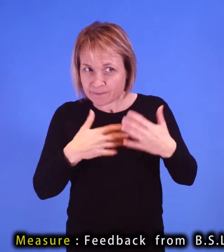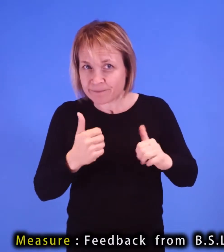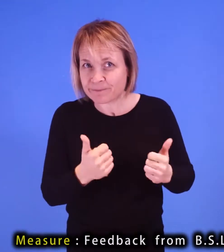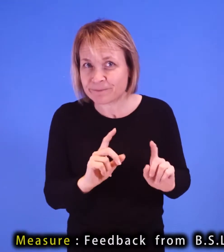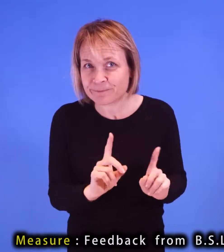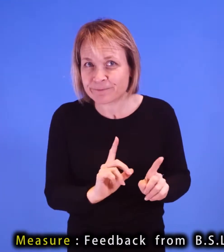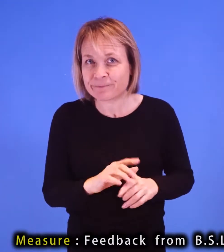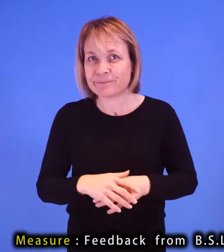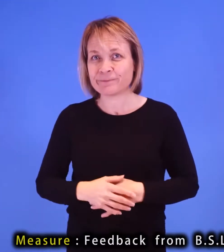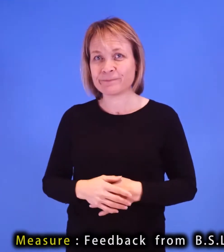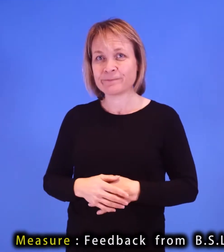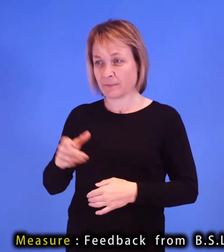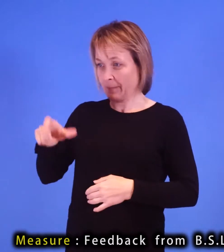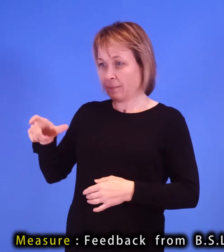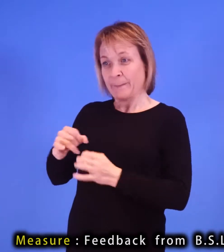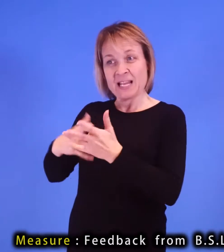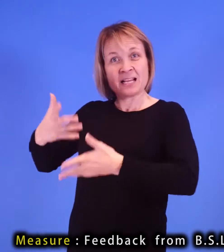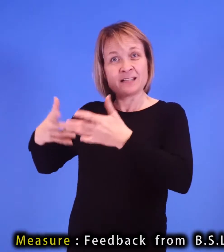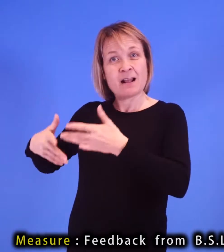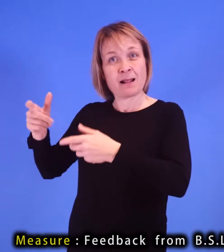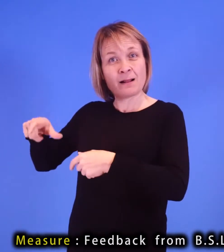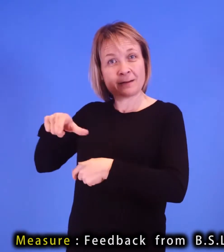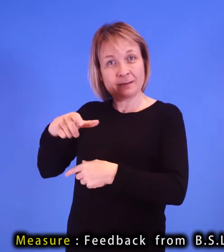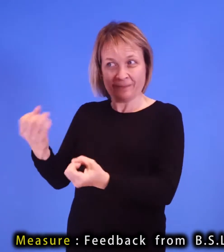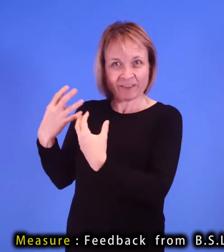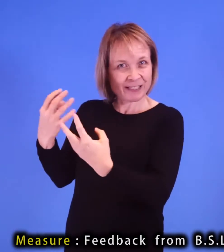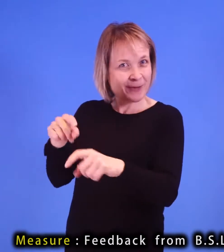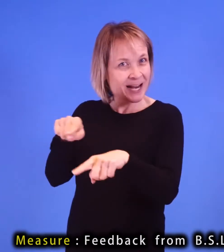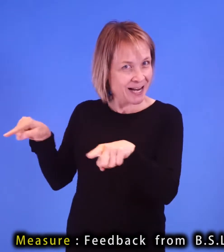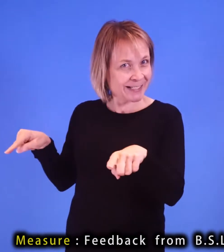Measure. Feedback from BSL users.